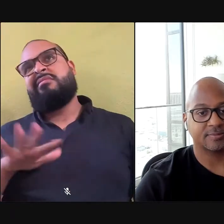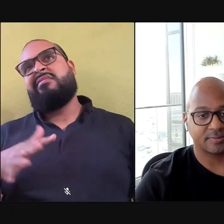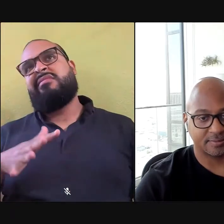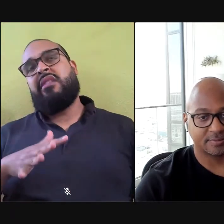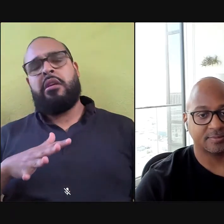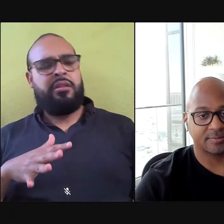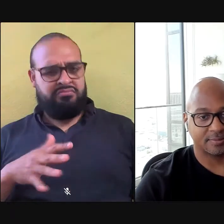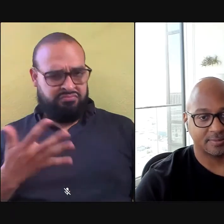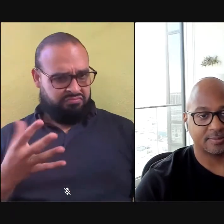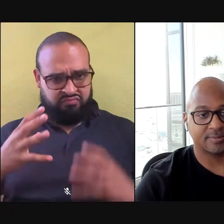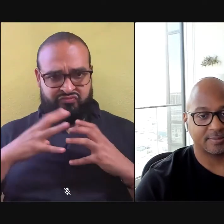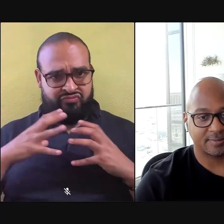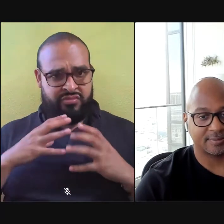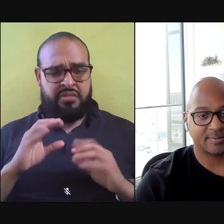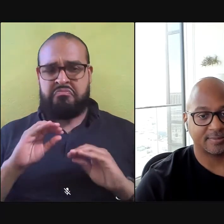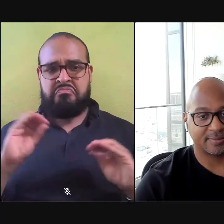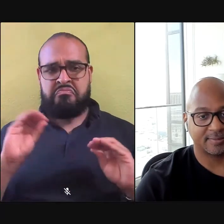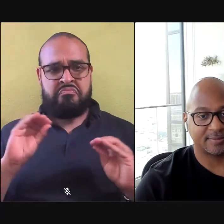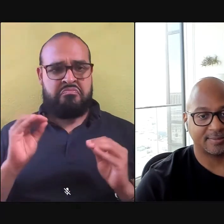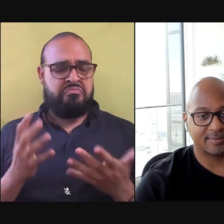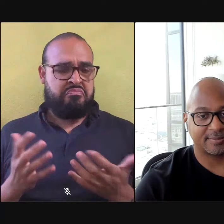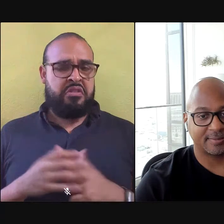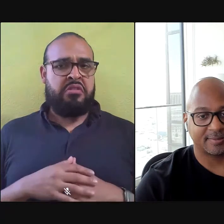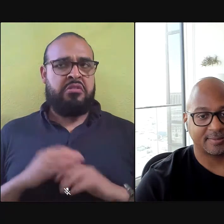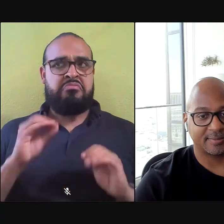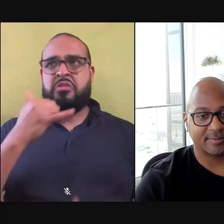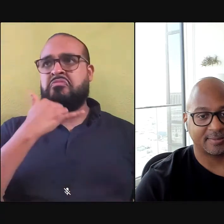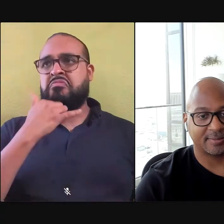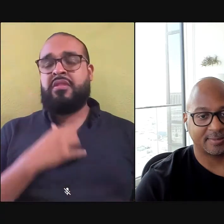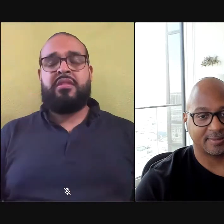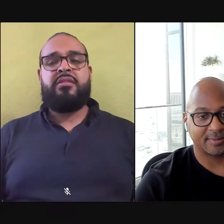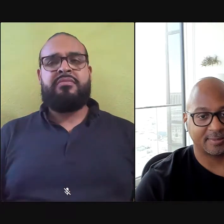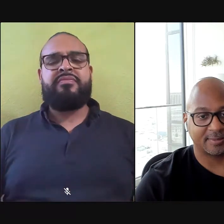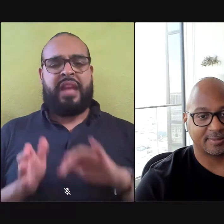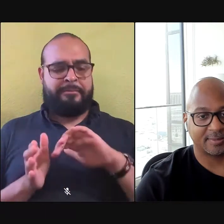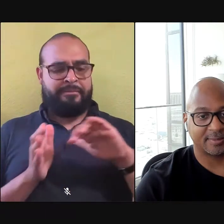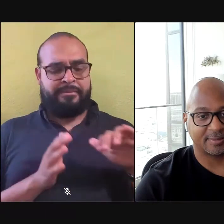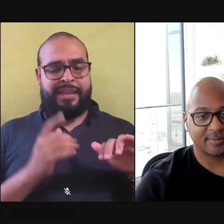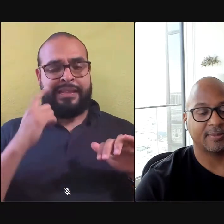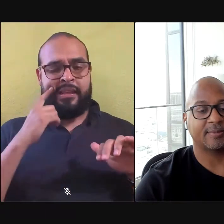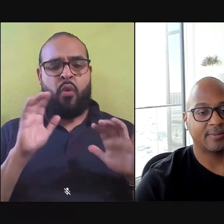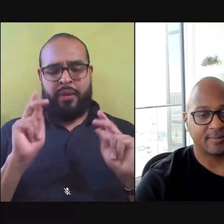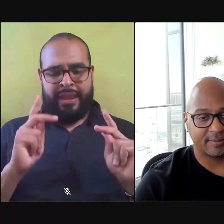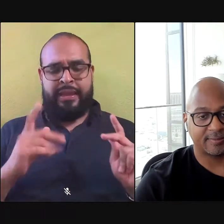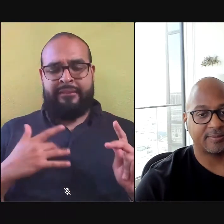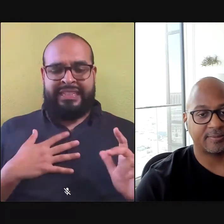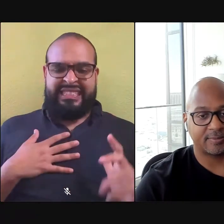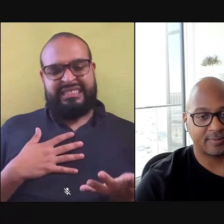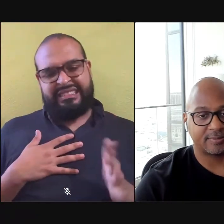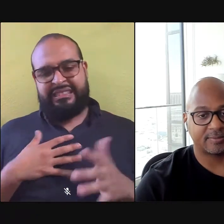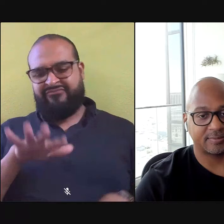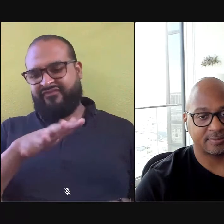that. But how can I get inspiration to move beyond that? Well, what are